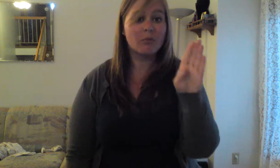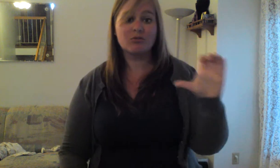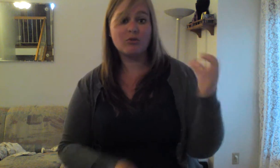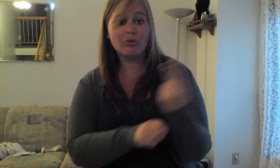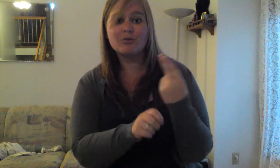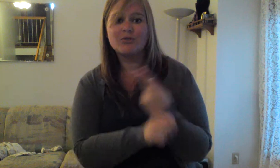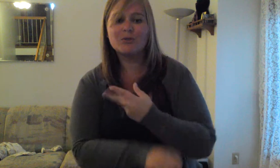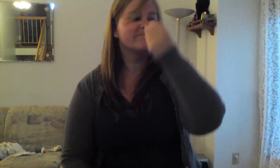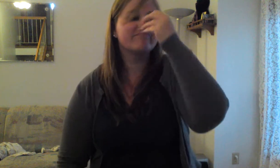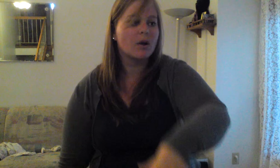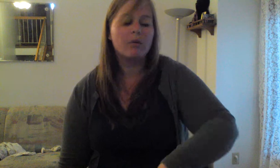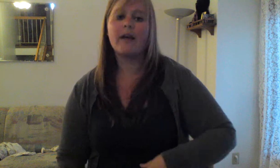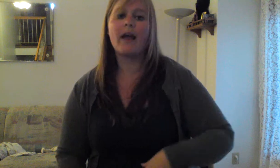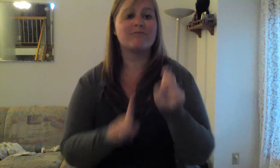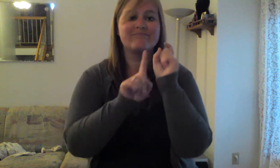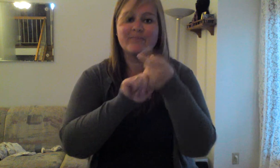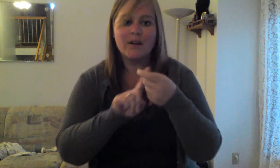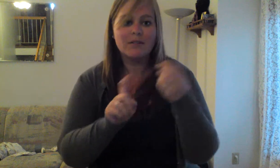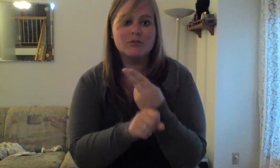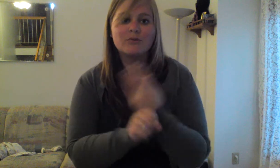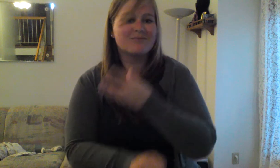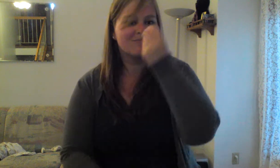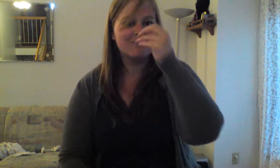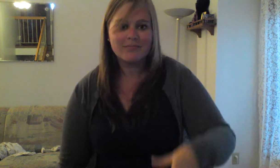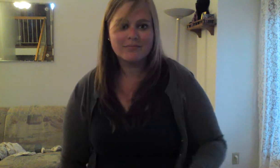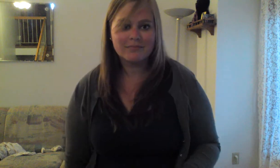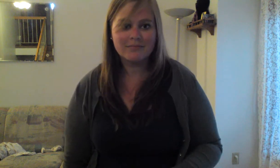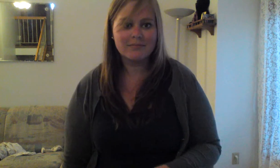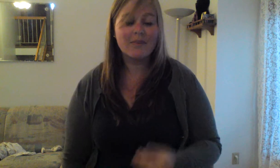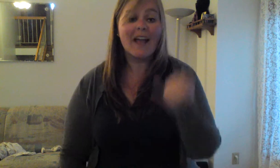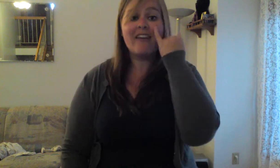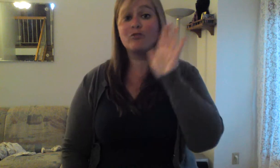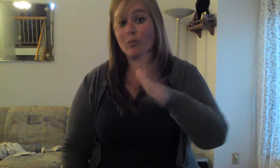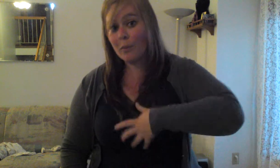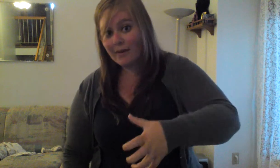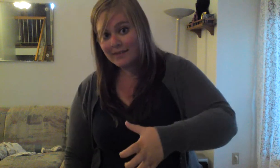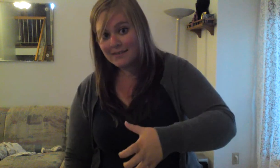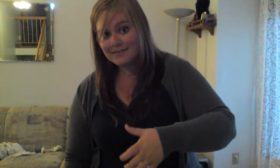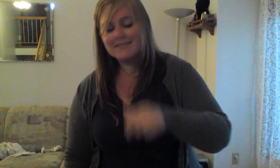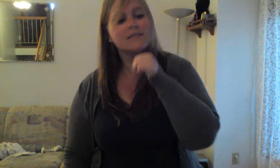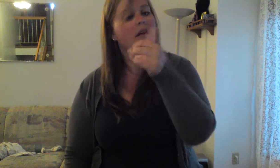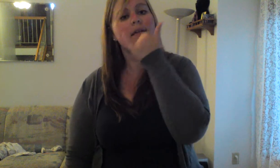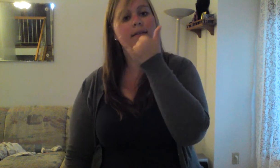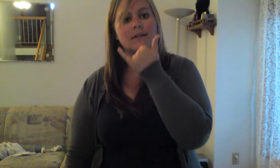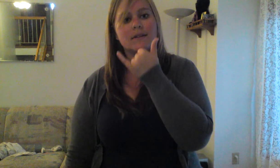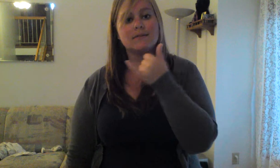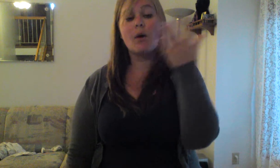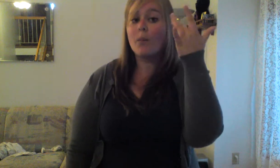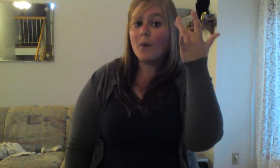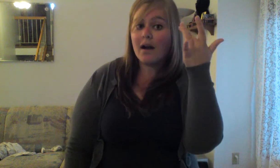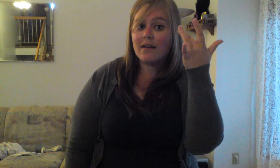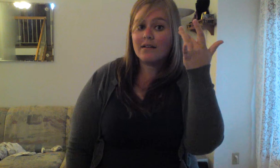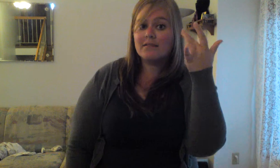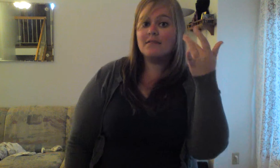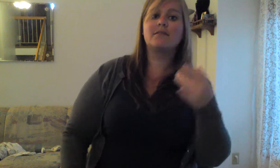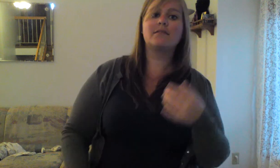many layers of condoms you must have put on. I don't care. If you got pregnant, that was no accident. Why? Because remember, the primary function of